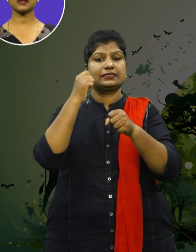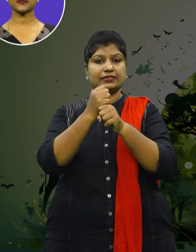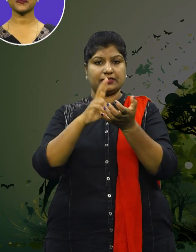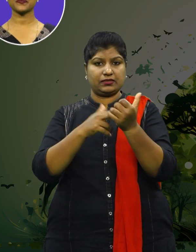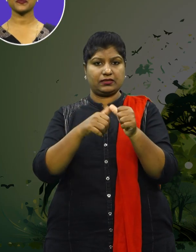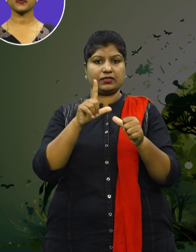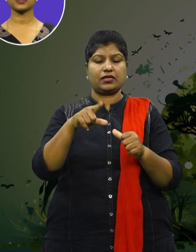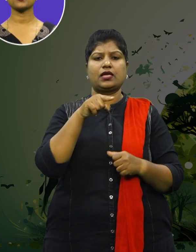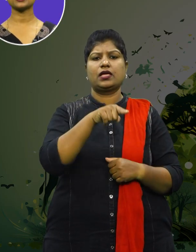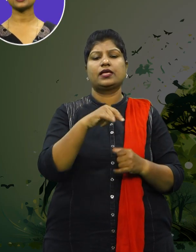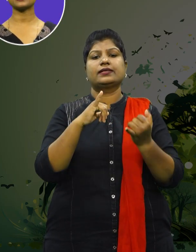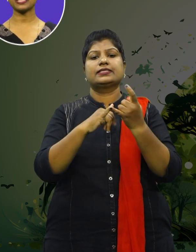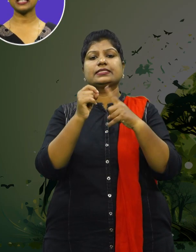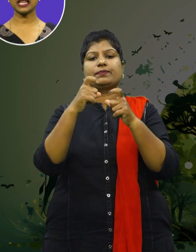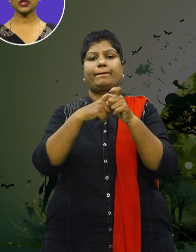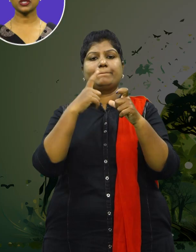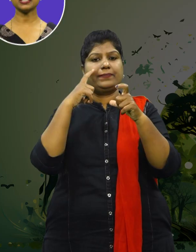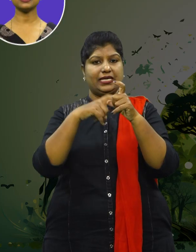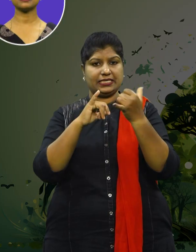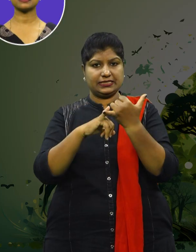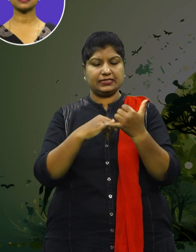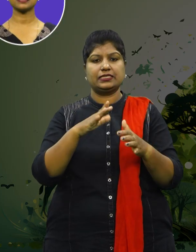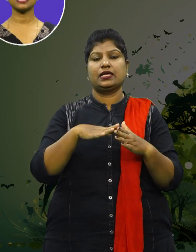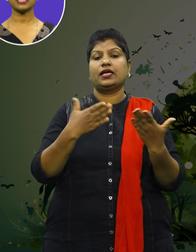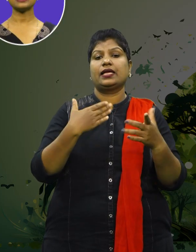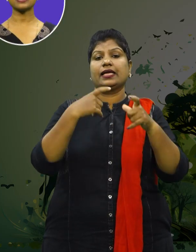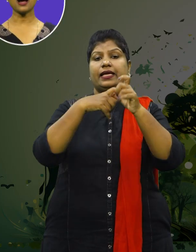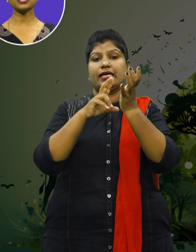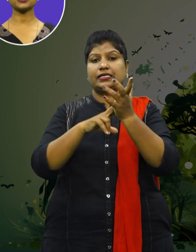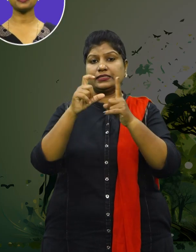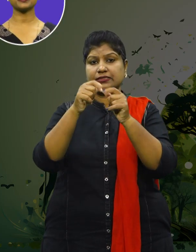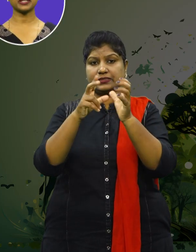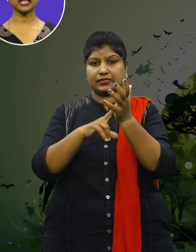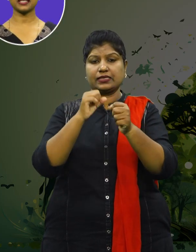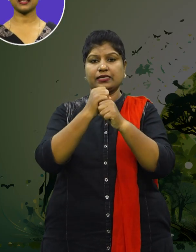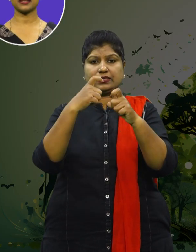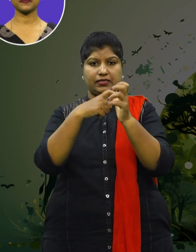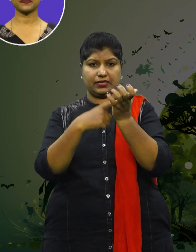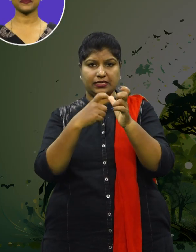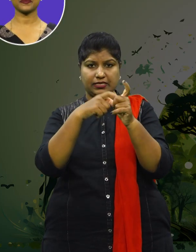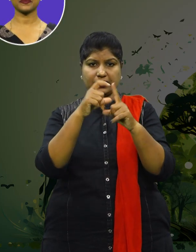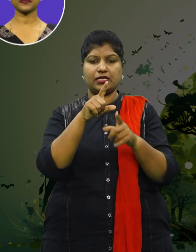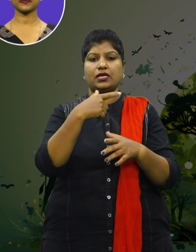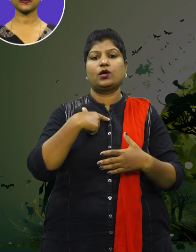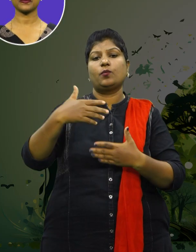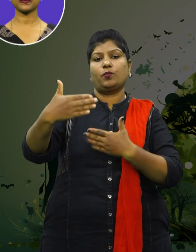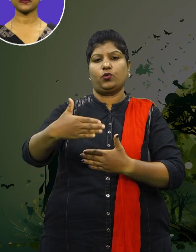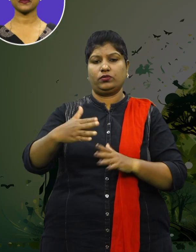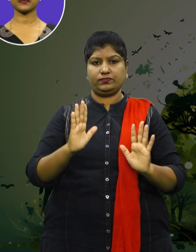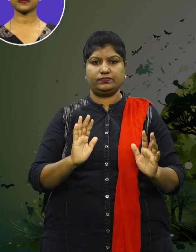species which are endangered and are to be protected.